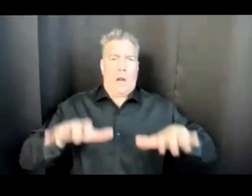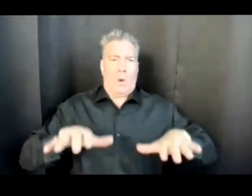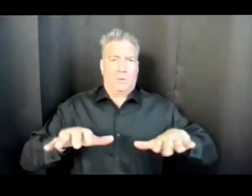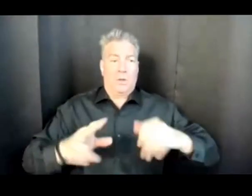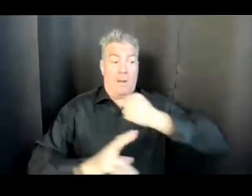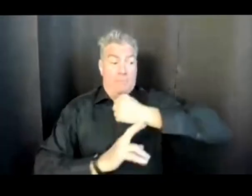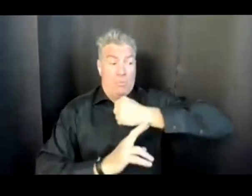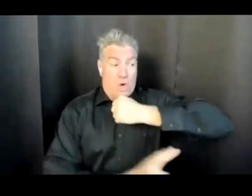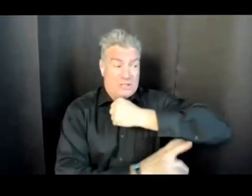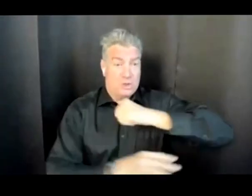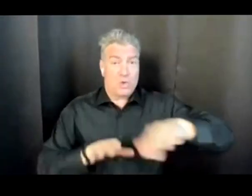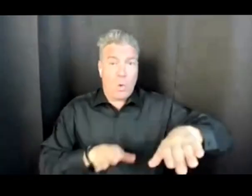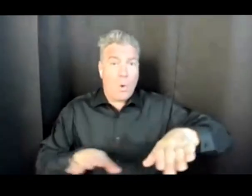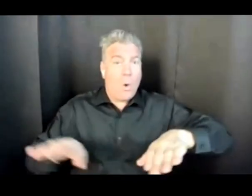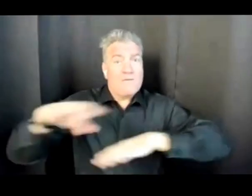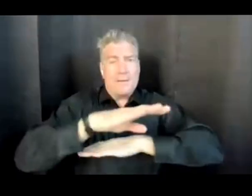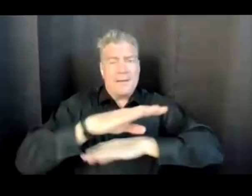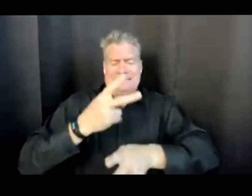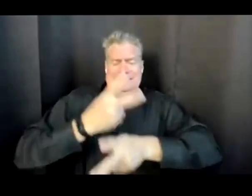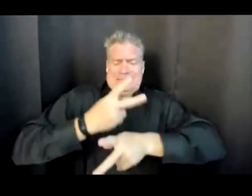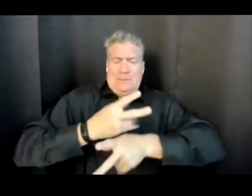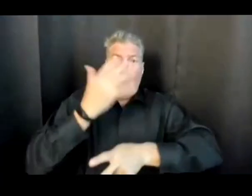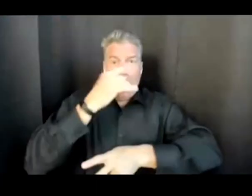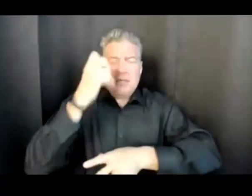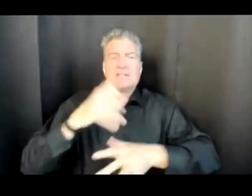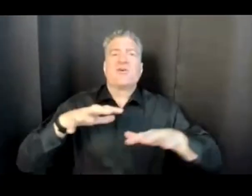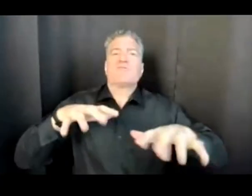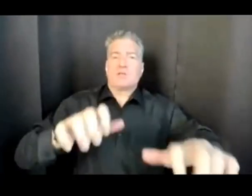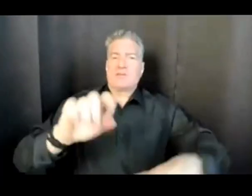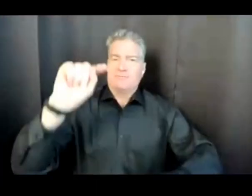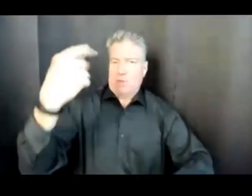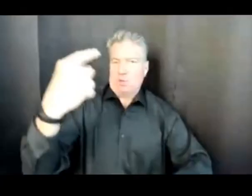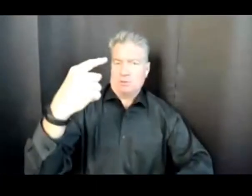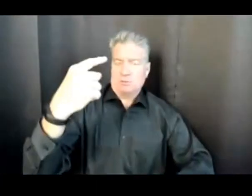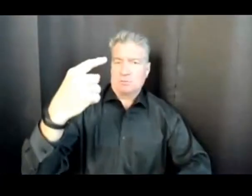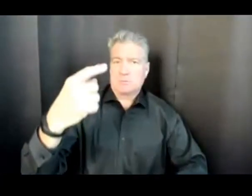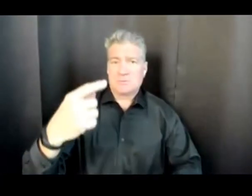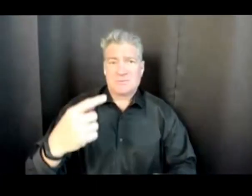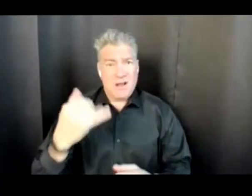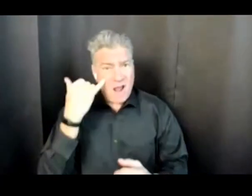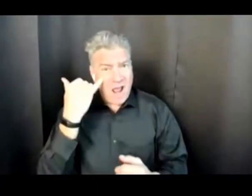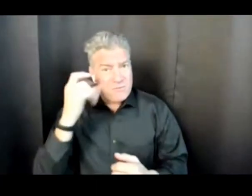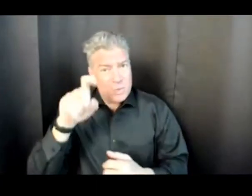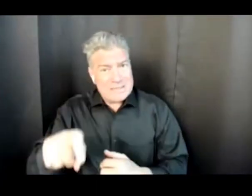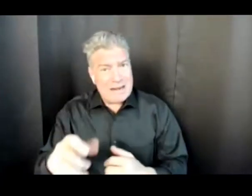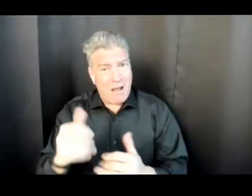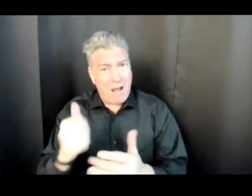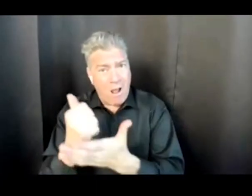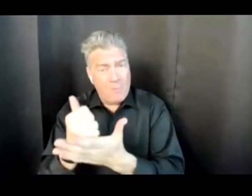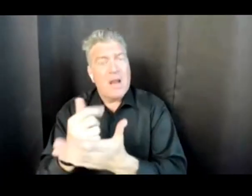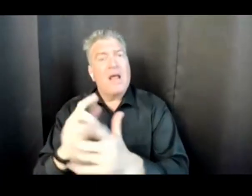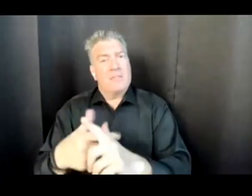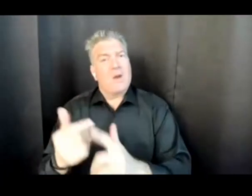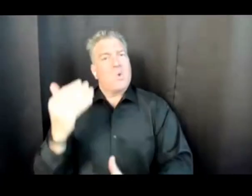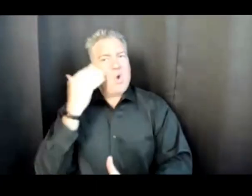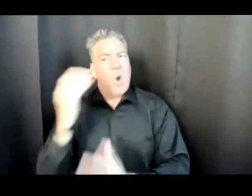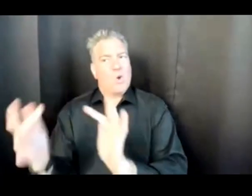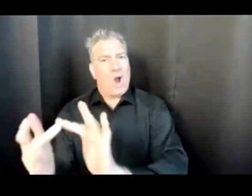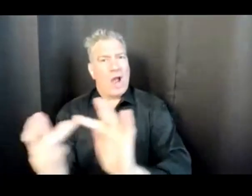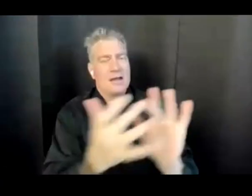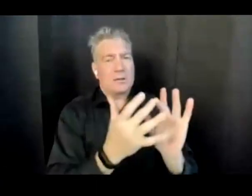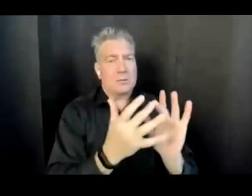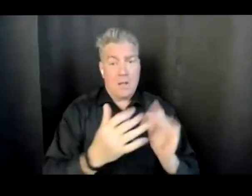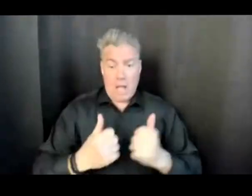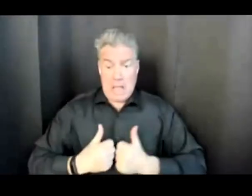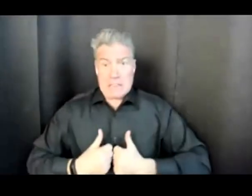they freeze first. Lastly, know who to call if you're in need of assistance. If you're experiencing a life-threatening emergency,